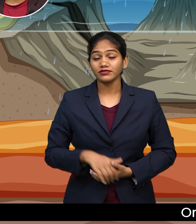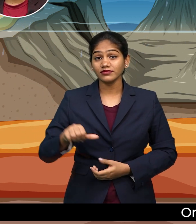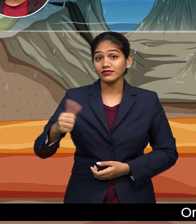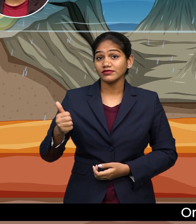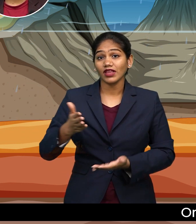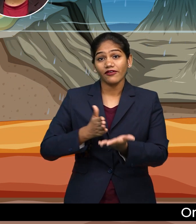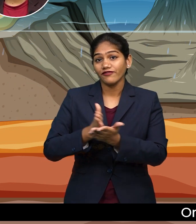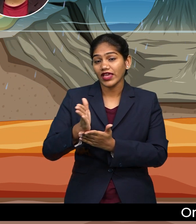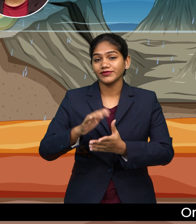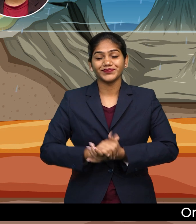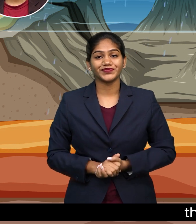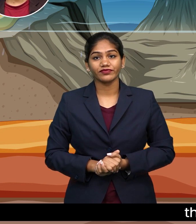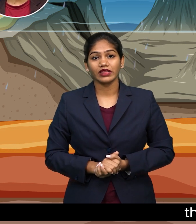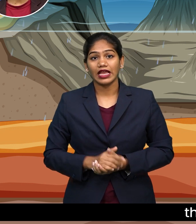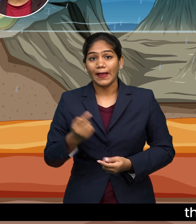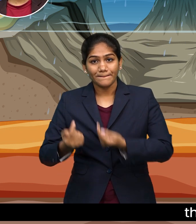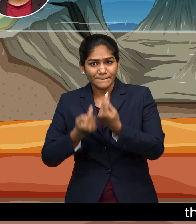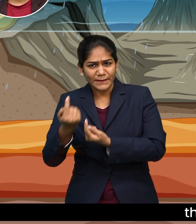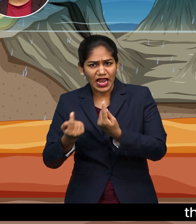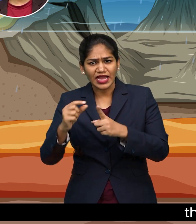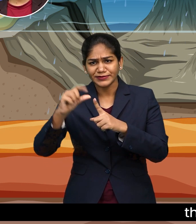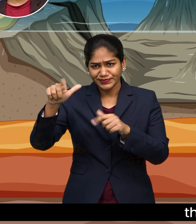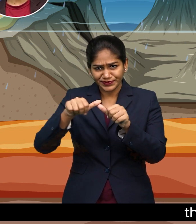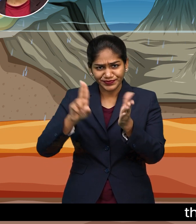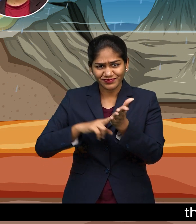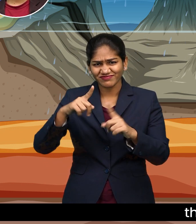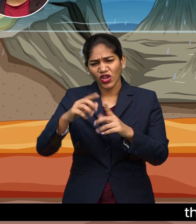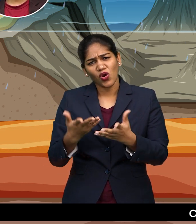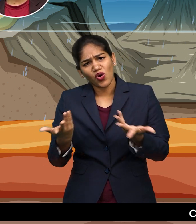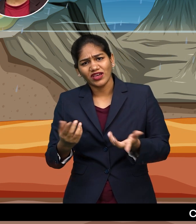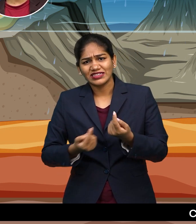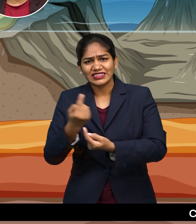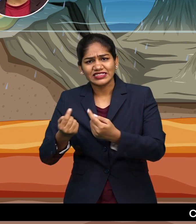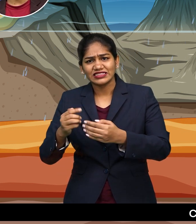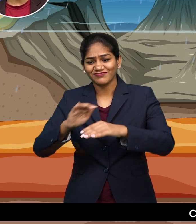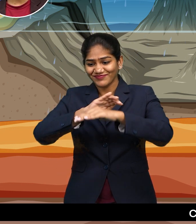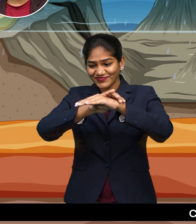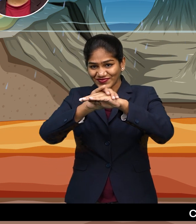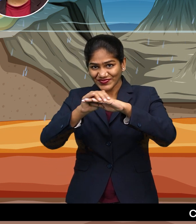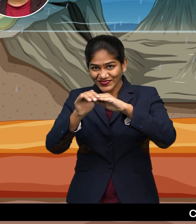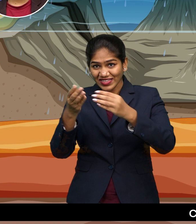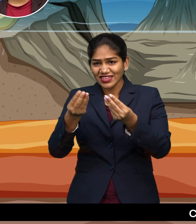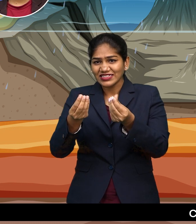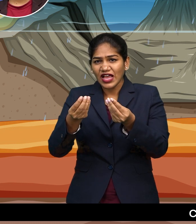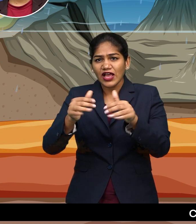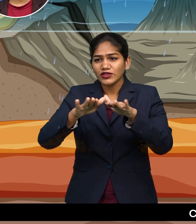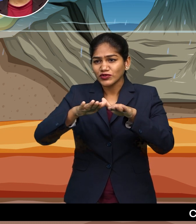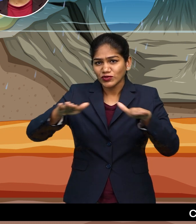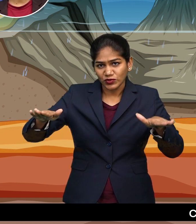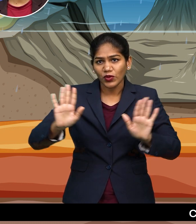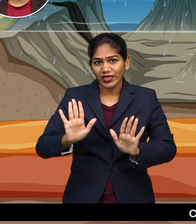On the other hand, the plant or grass covered on the soil